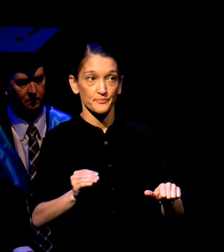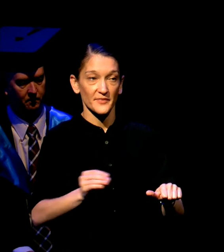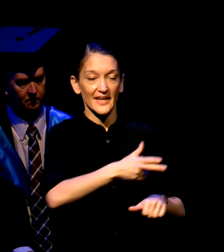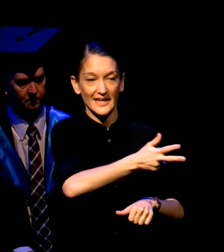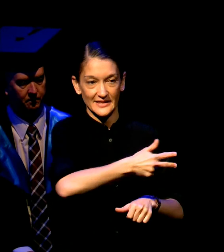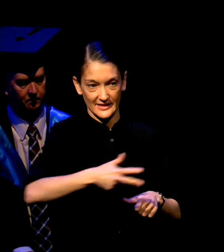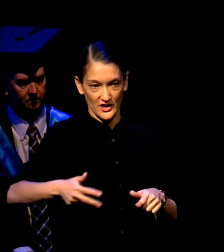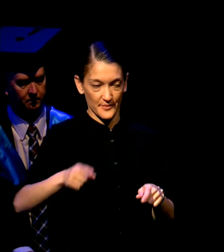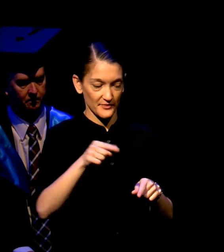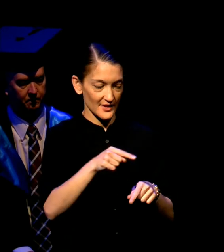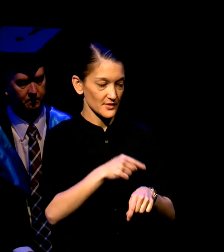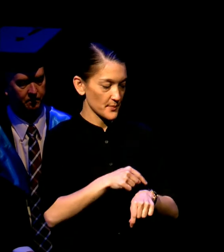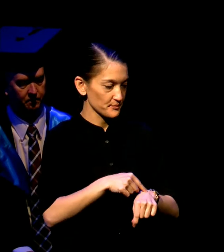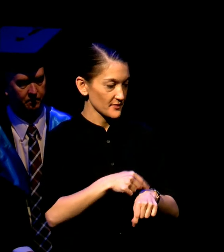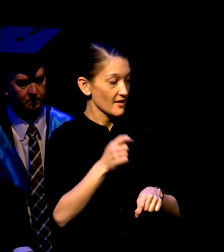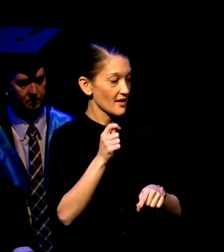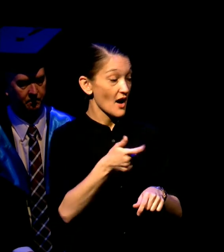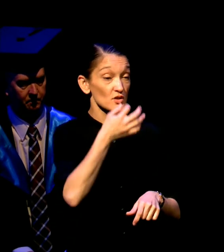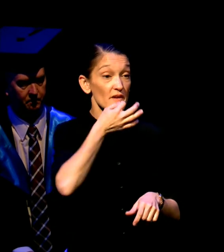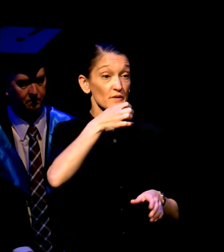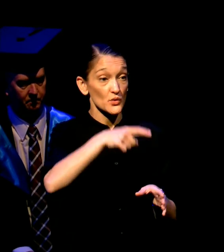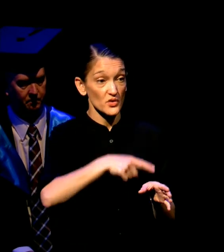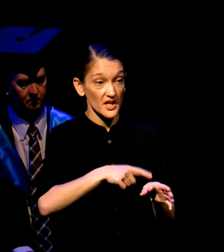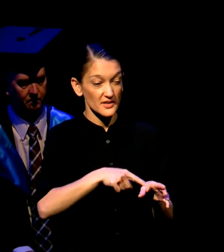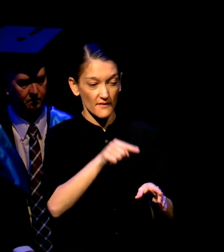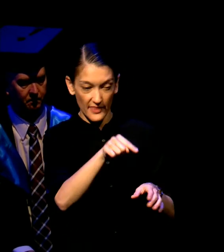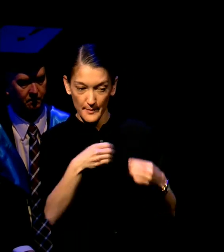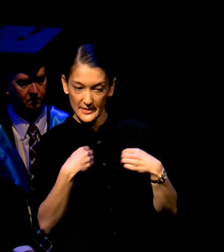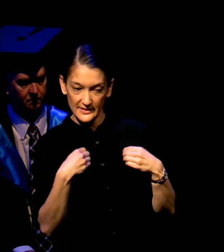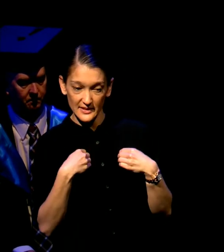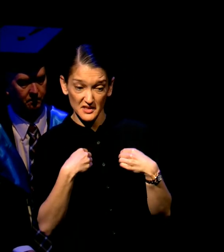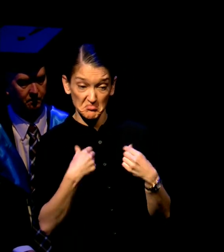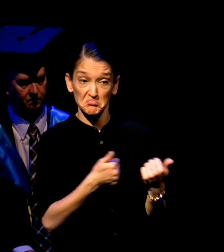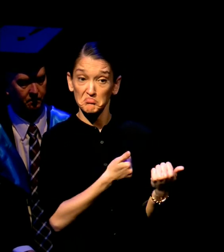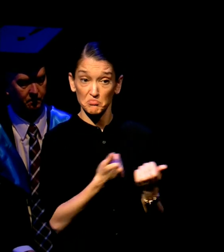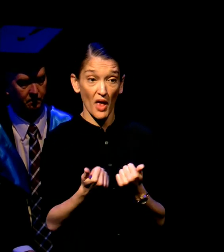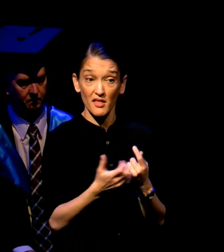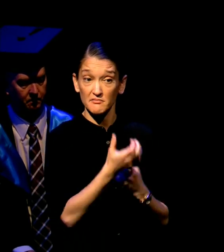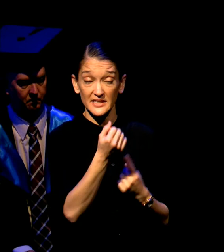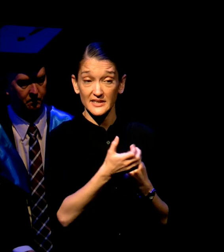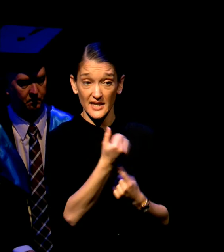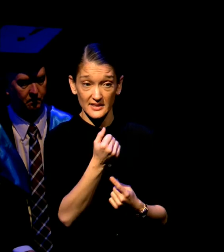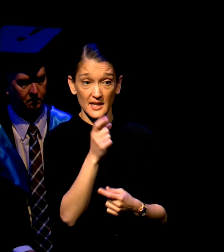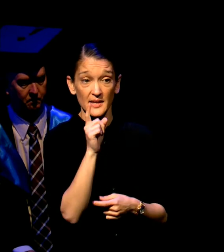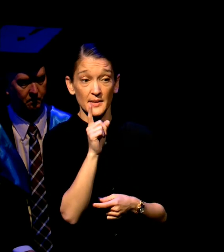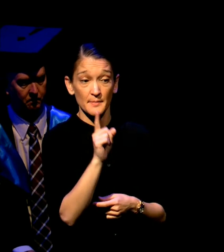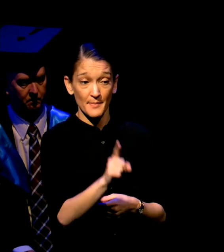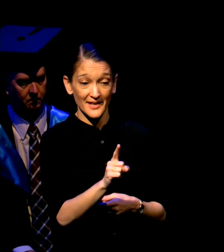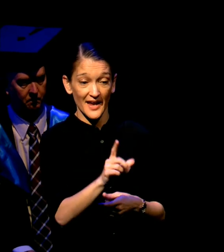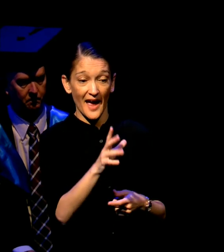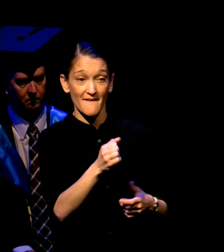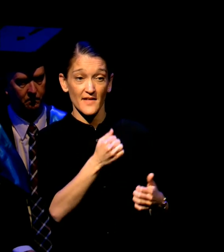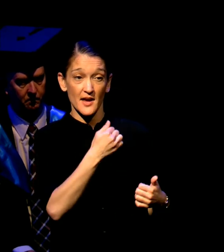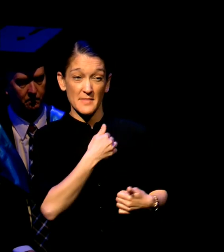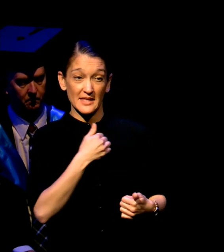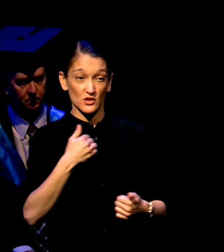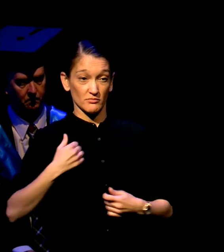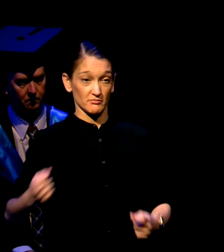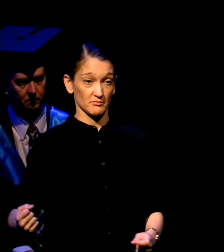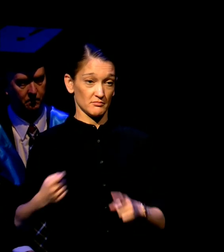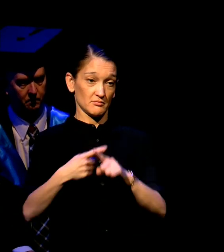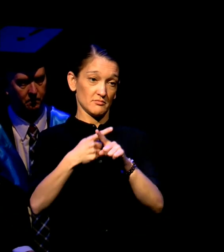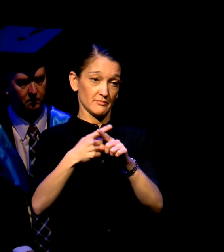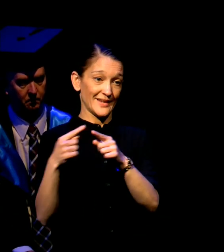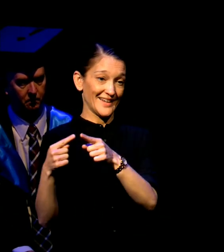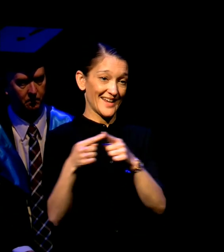Indonesia. After a few years of doing this, had quite a successful business. A military conflict in East Timor meant that there was